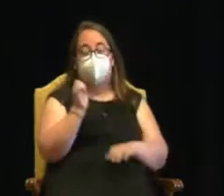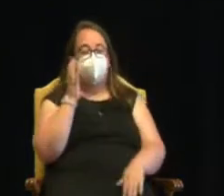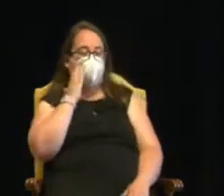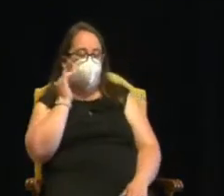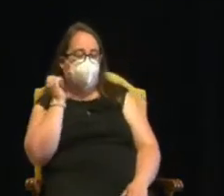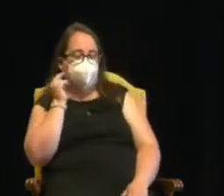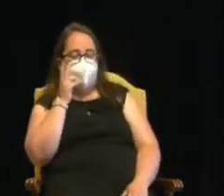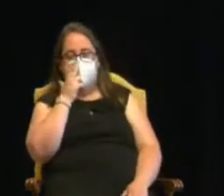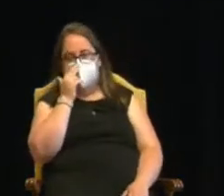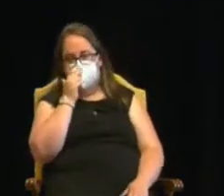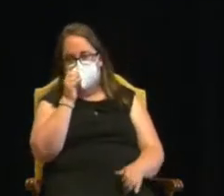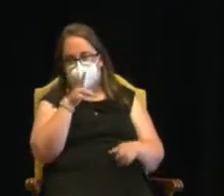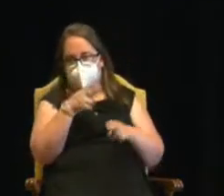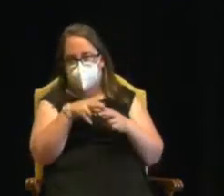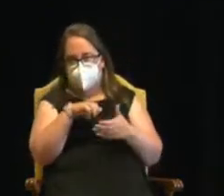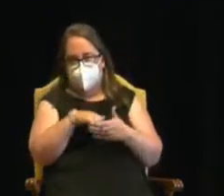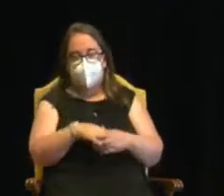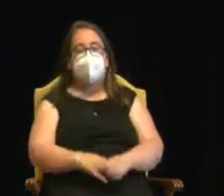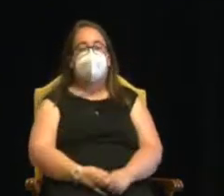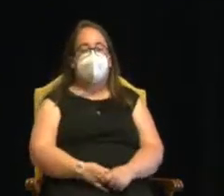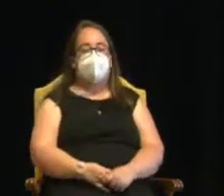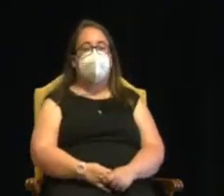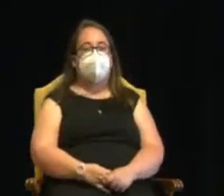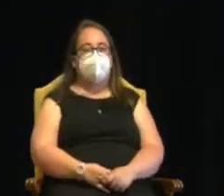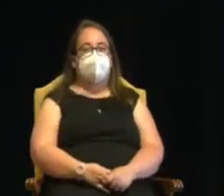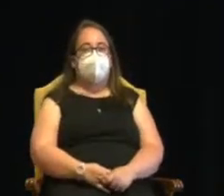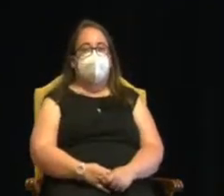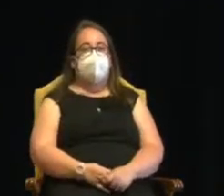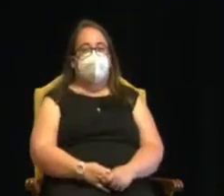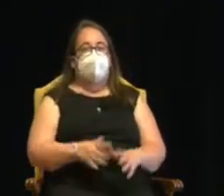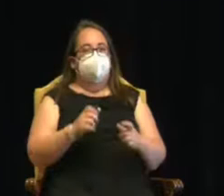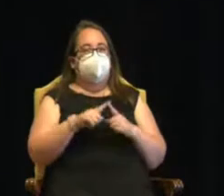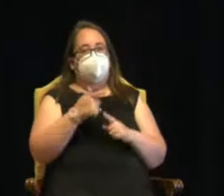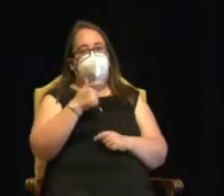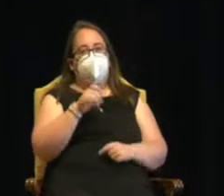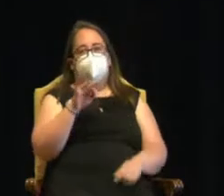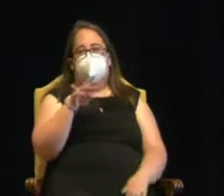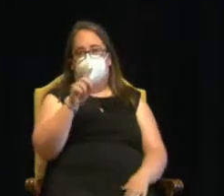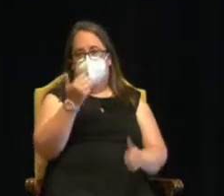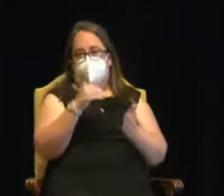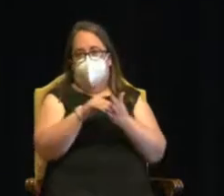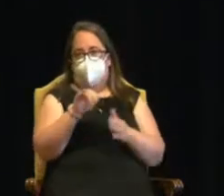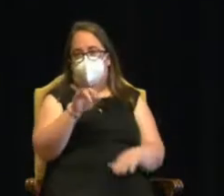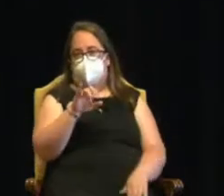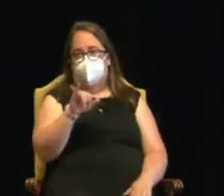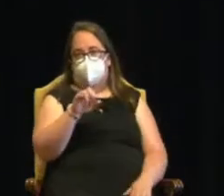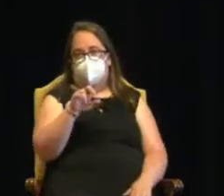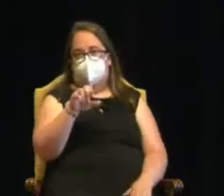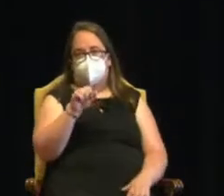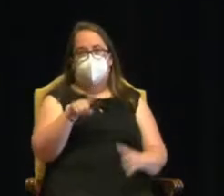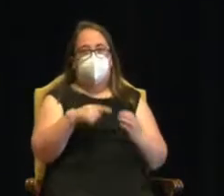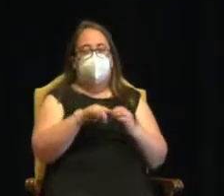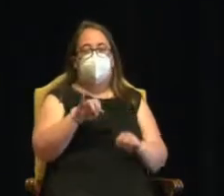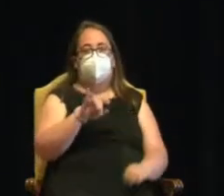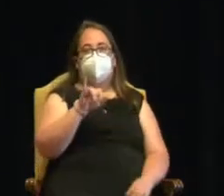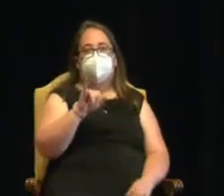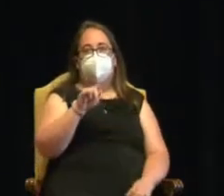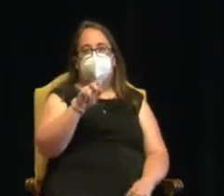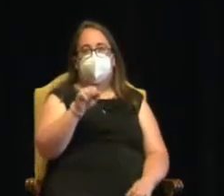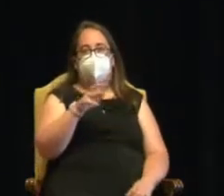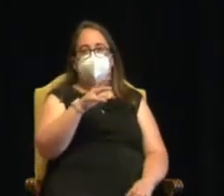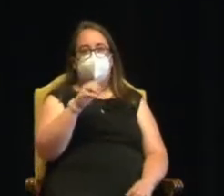it's so funny that you mentioned that, because I decided to rewatch Feud, the miniseries about Betty Davis and Joan